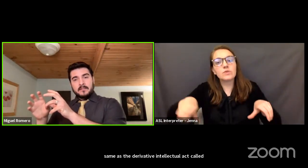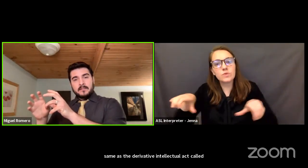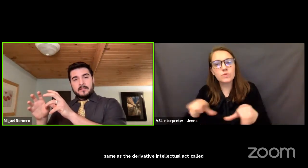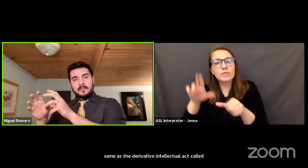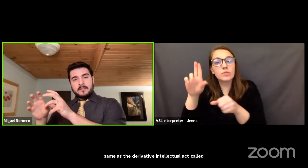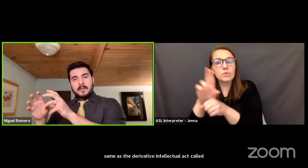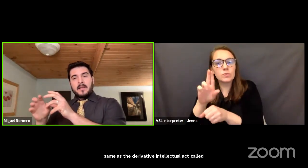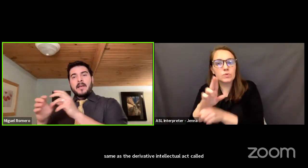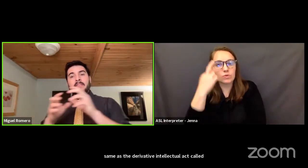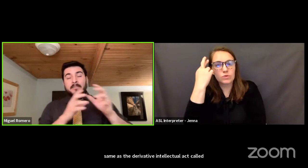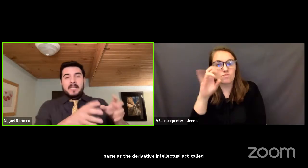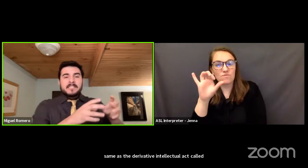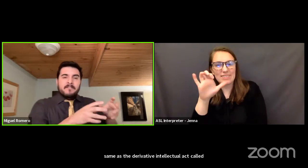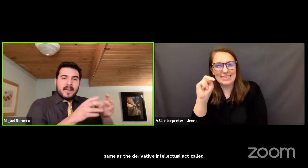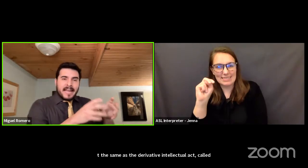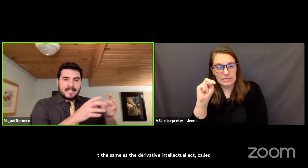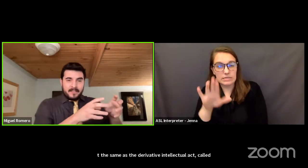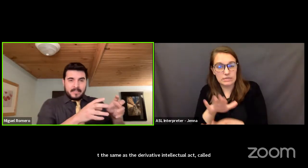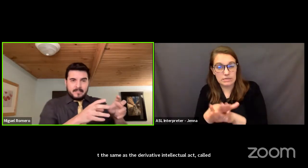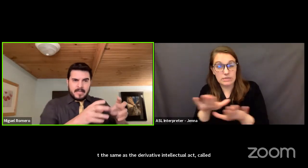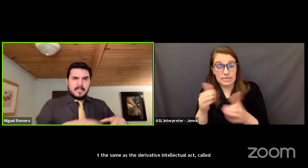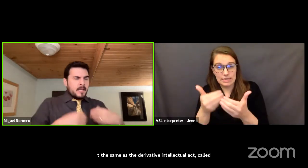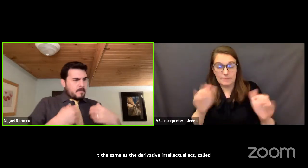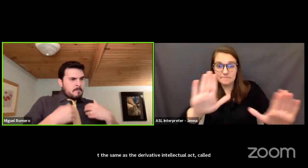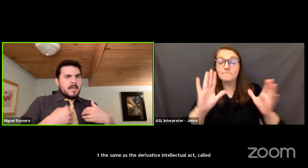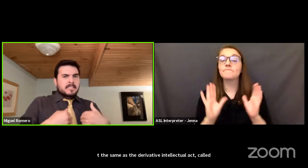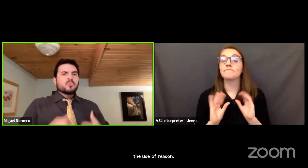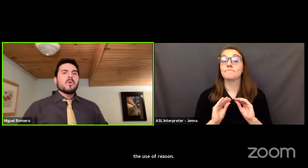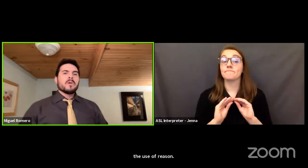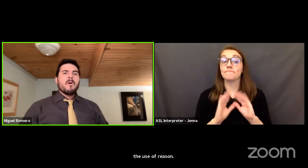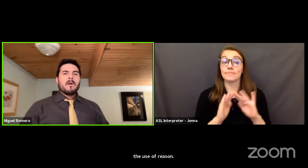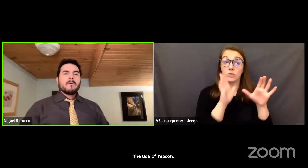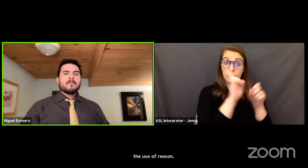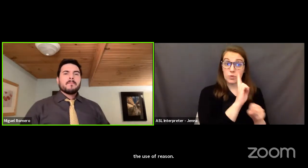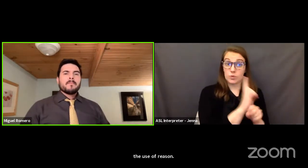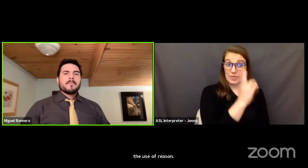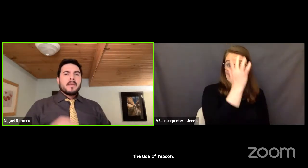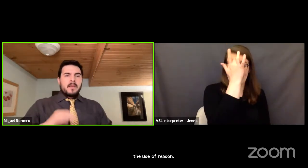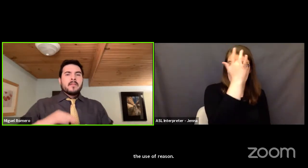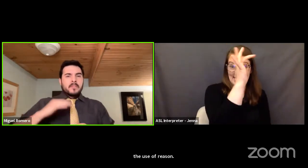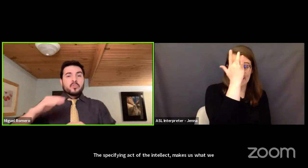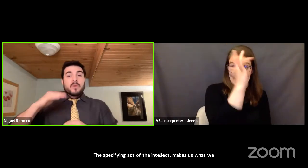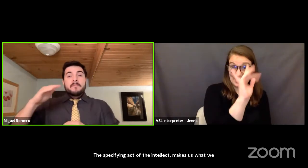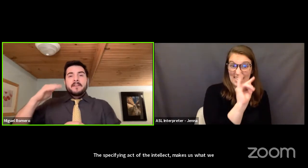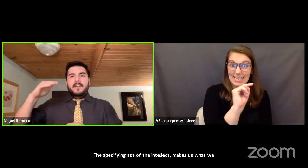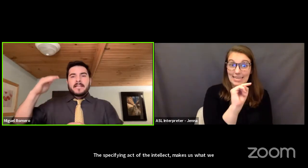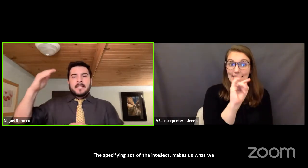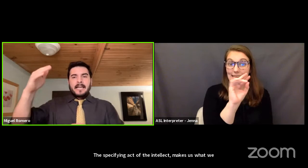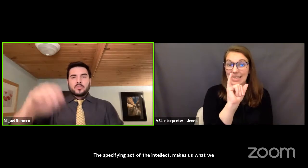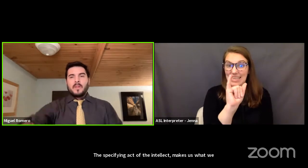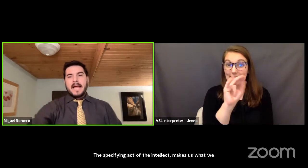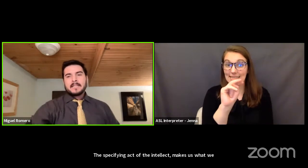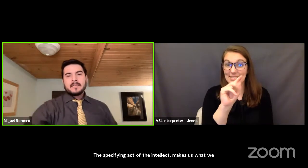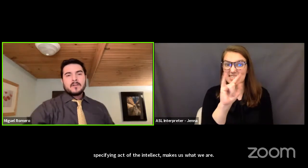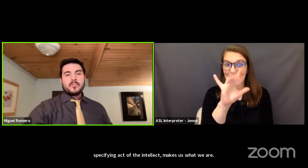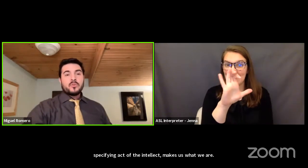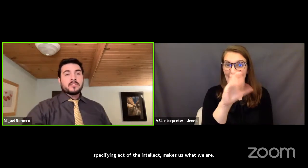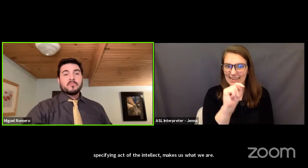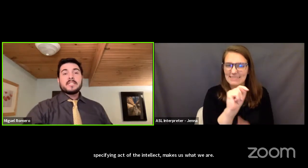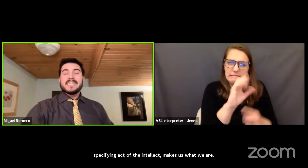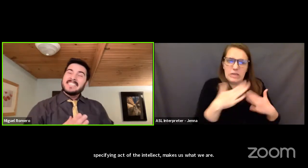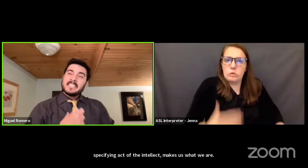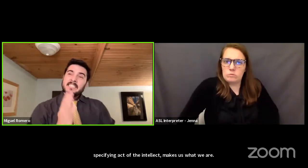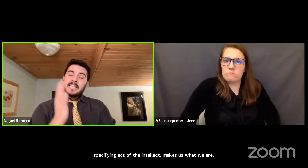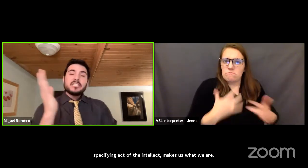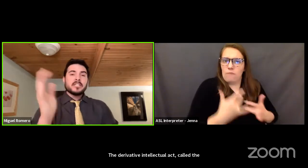reason. The specifying act of the intellect makes us what we are. The derivative intellectual act called the